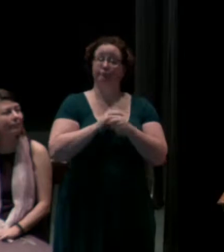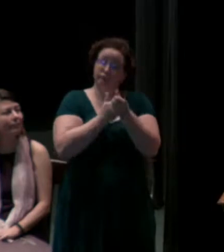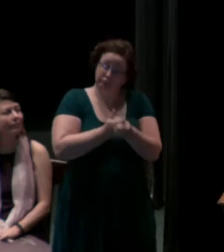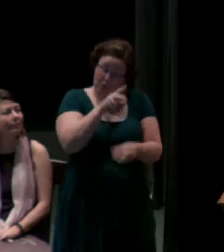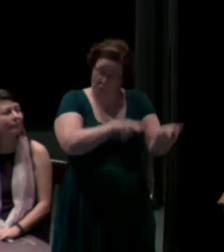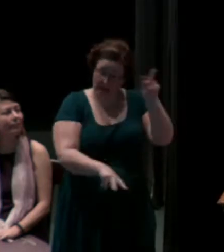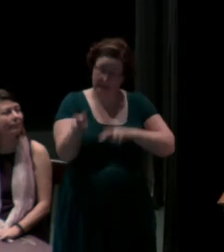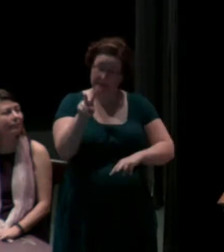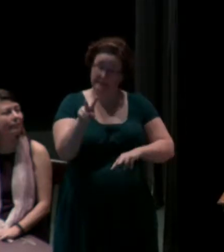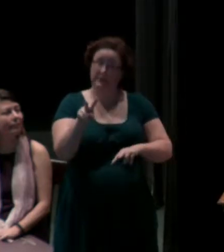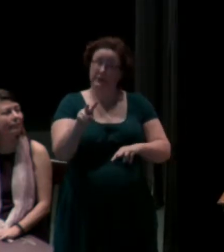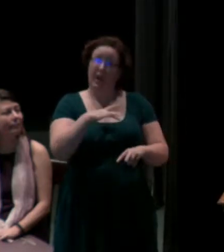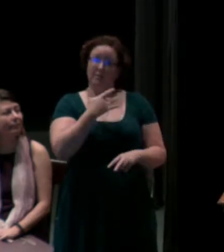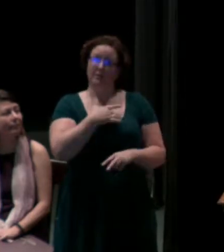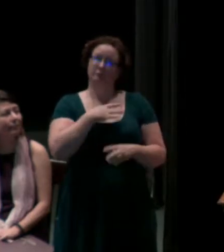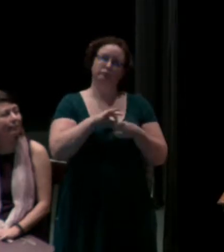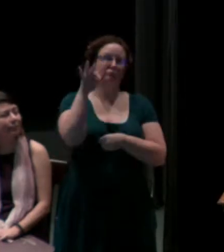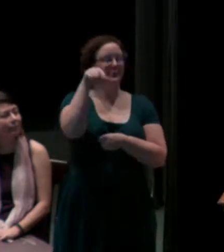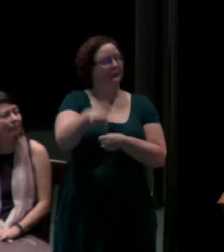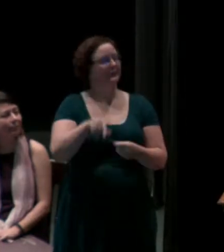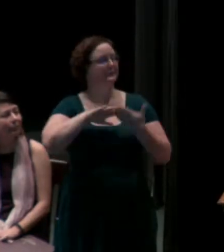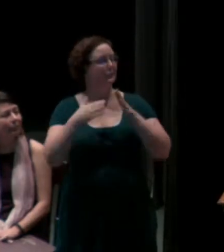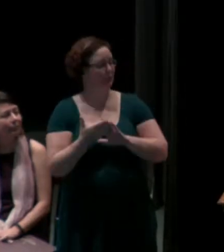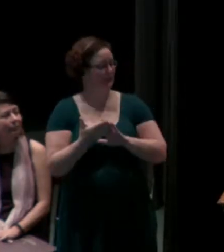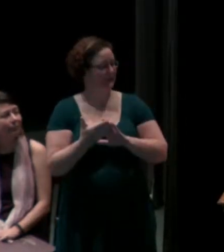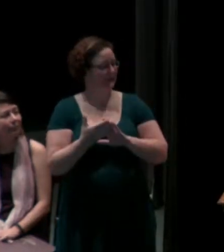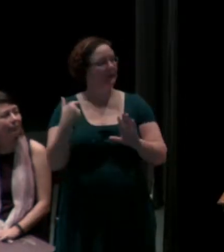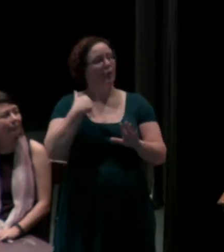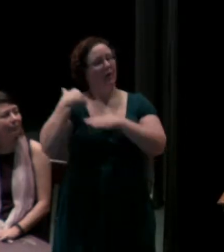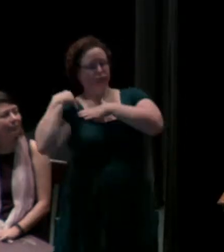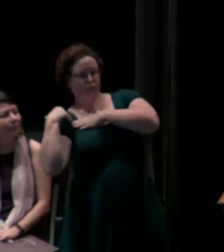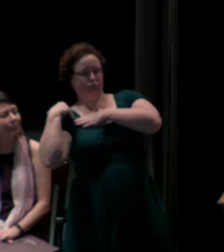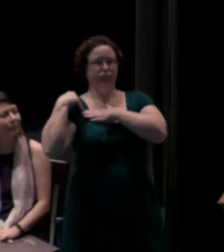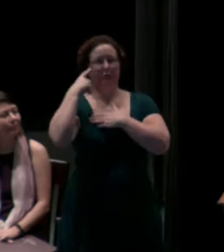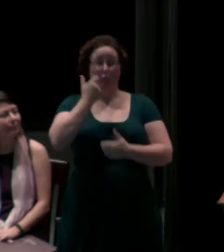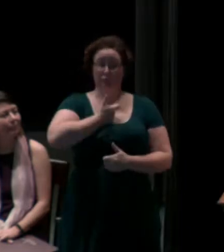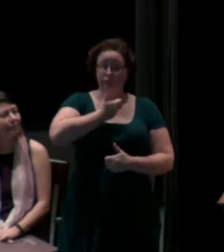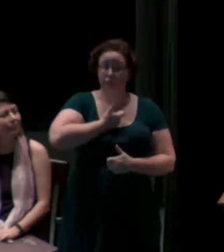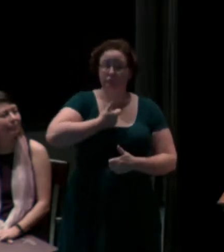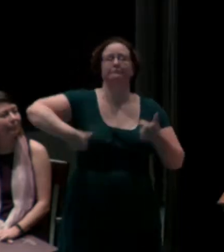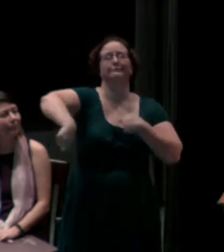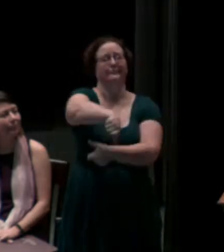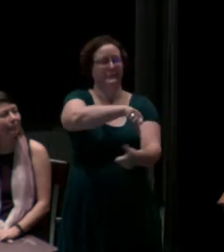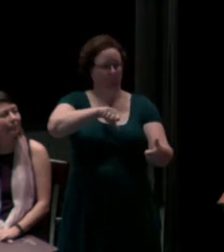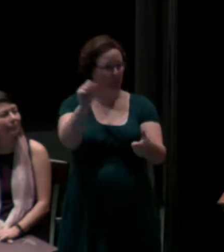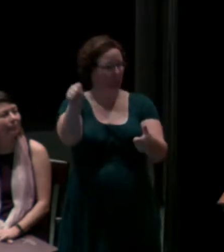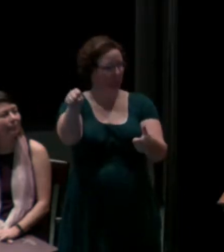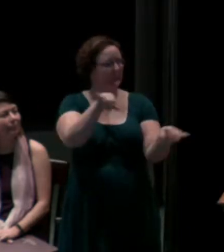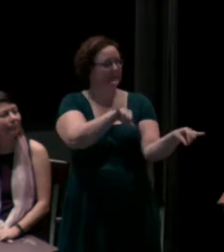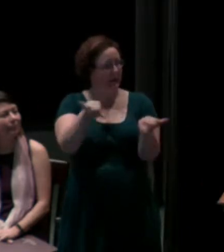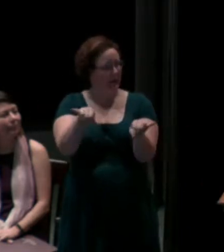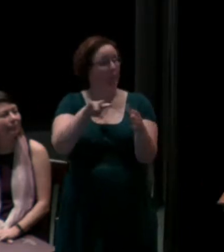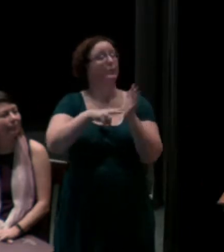the spirit of the community. As members of this community, we accept a definite responsibility for ourselves and our fellow students, which